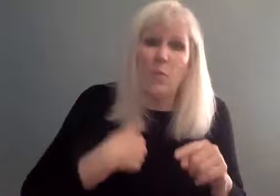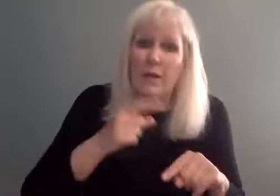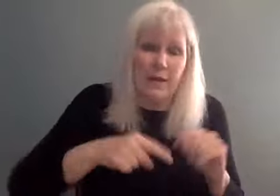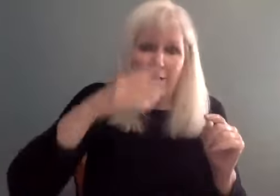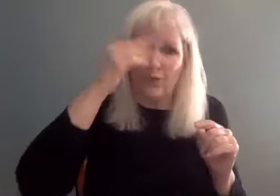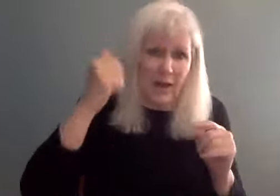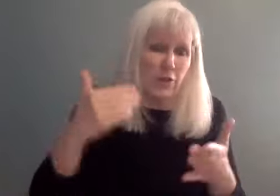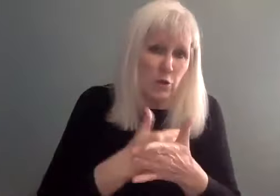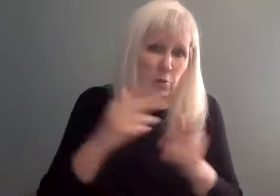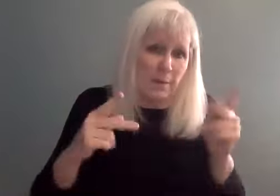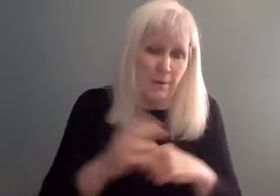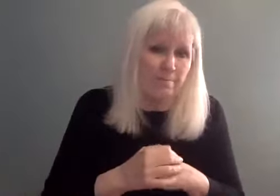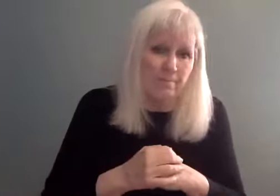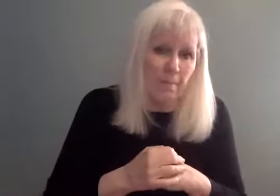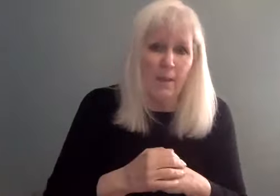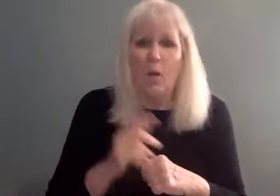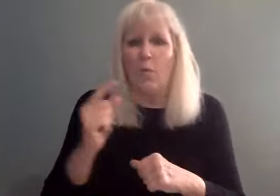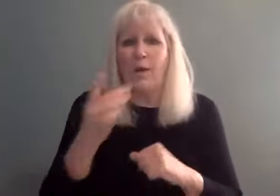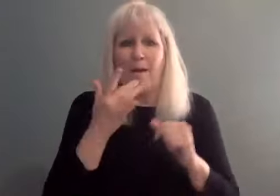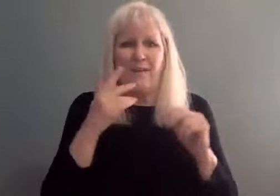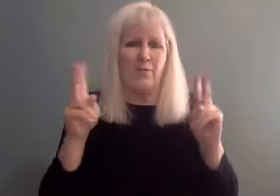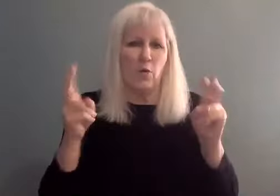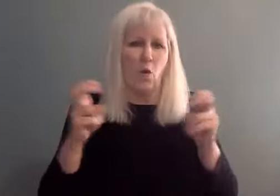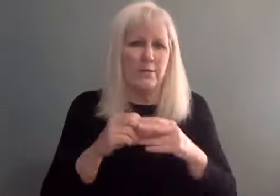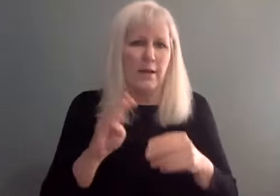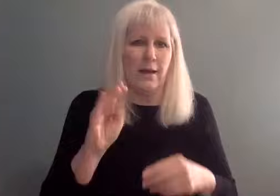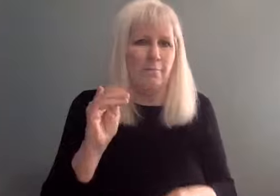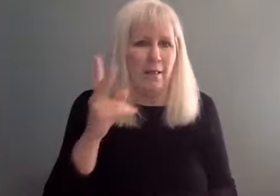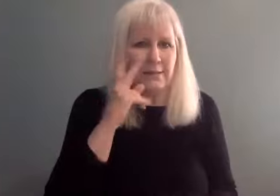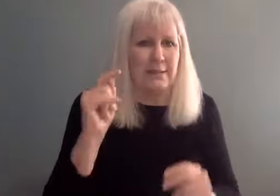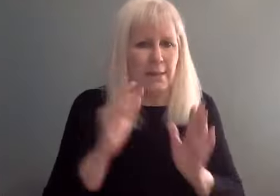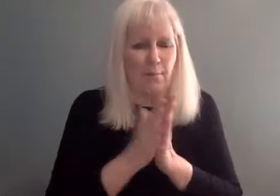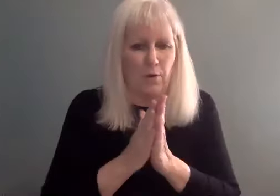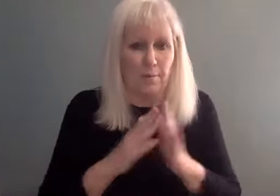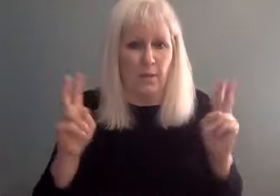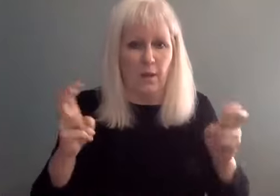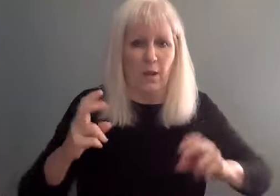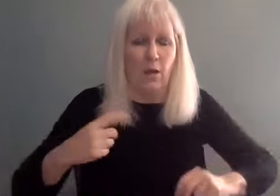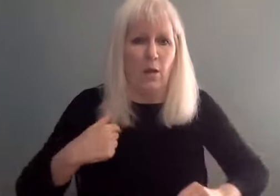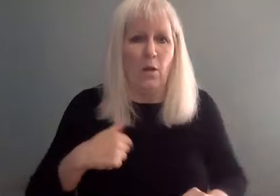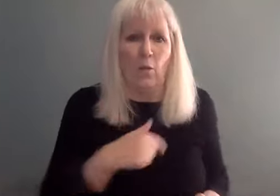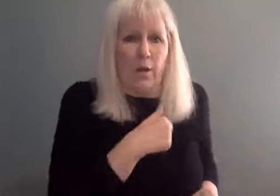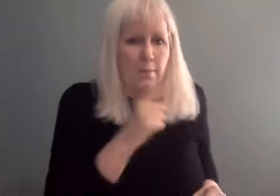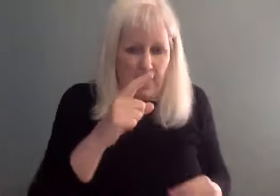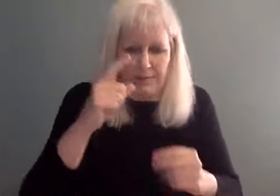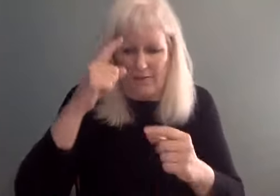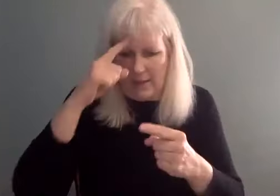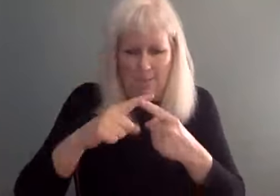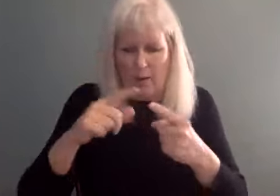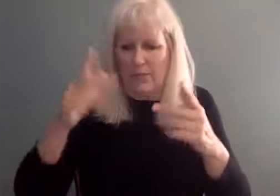this is one of my favorites. And as Bill sees it, we must think deeply of all those sick ones still to come to AA. As they try to